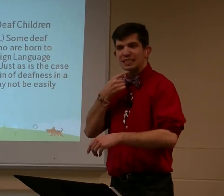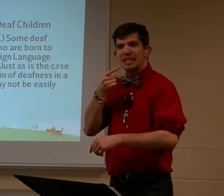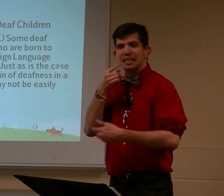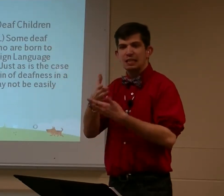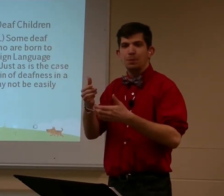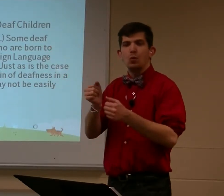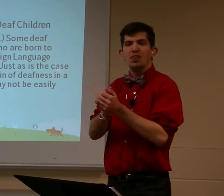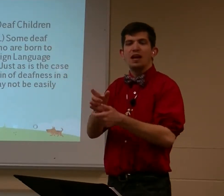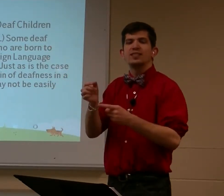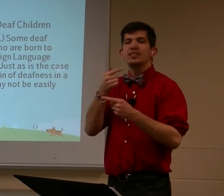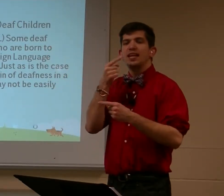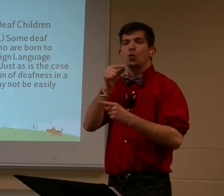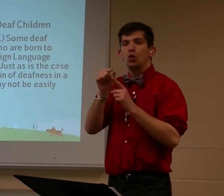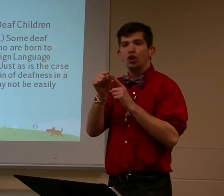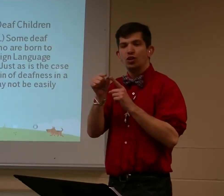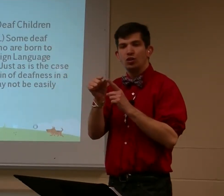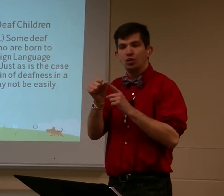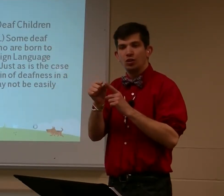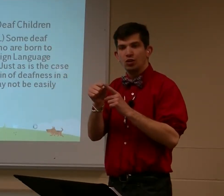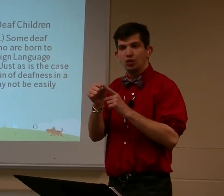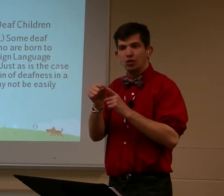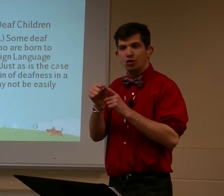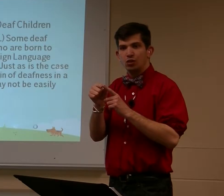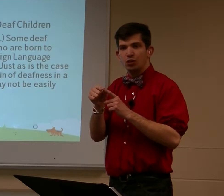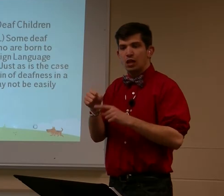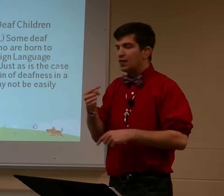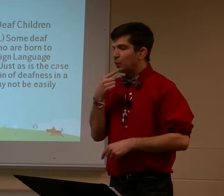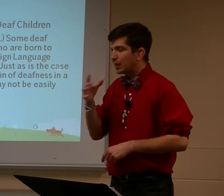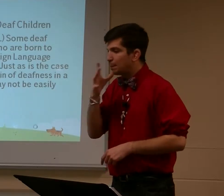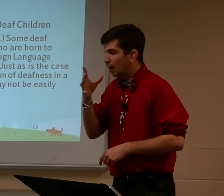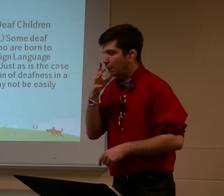say something without saying a word. They would say mama,